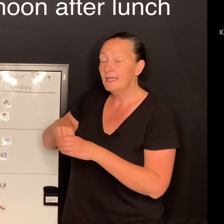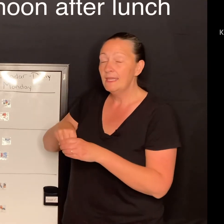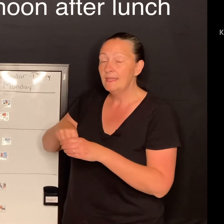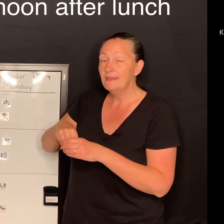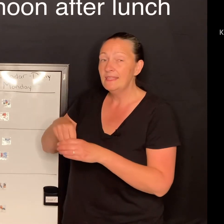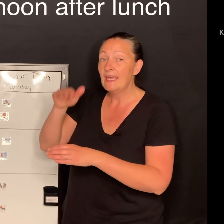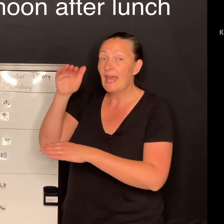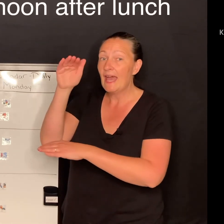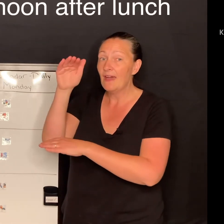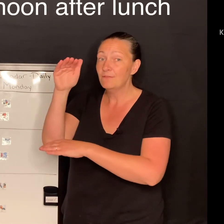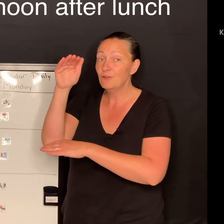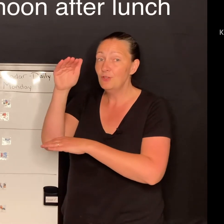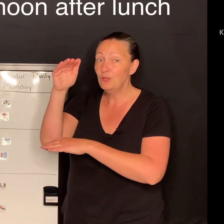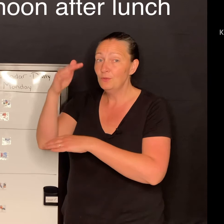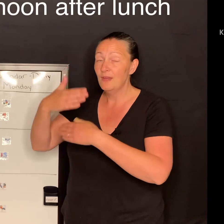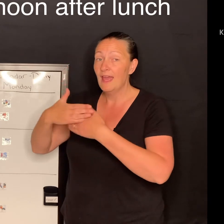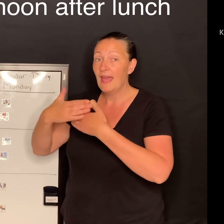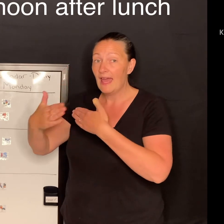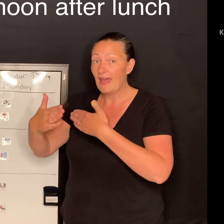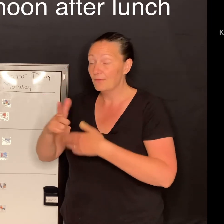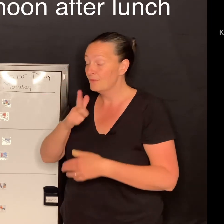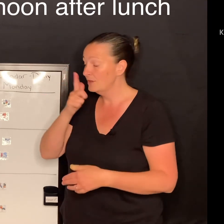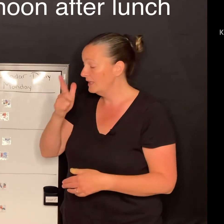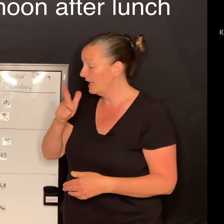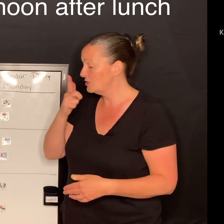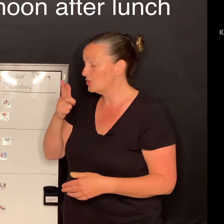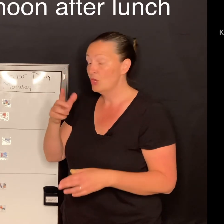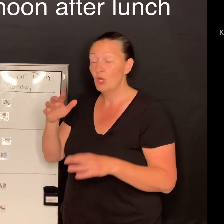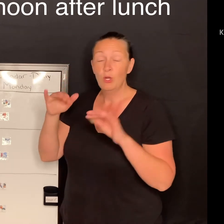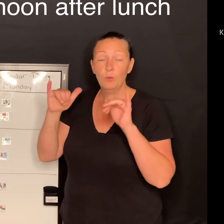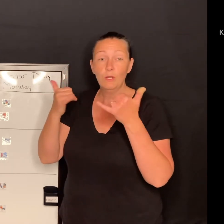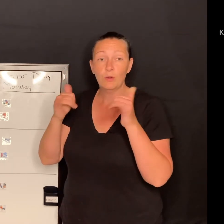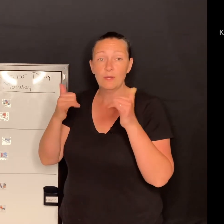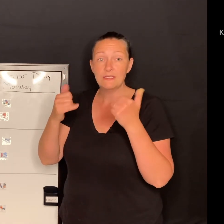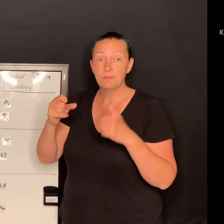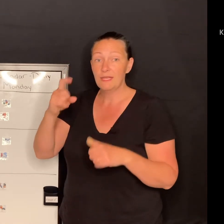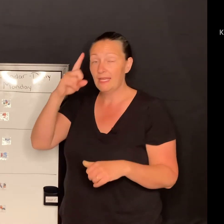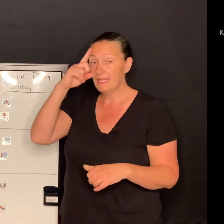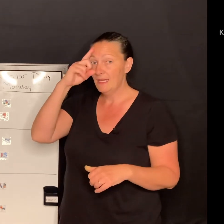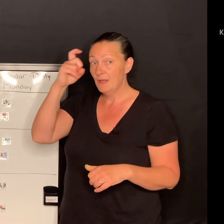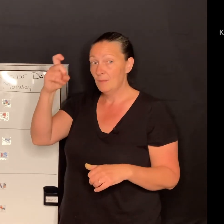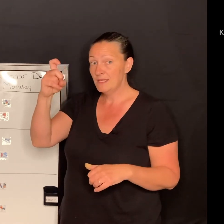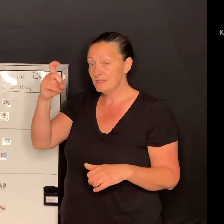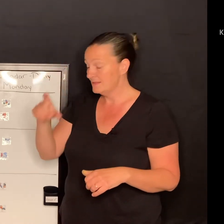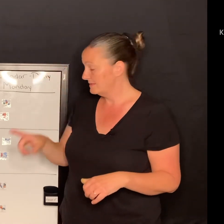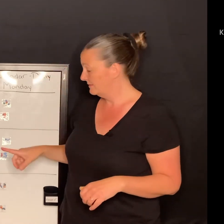In the afternoon, after lunch, we're going to play puzzles.